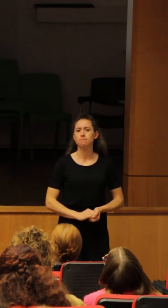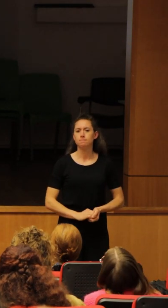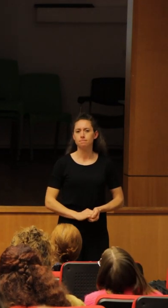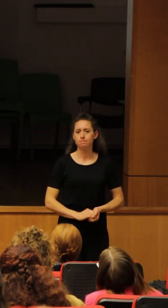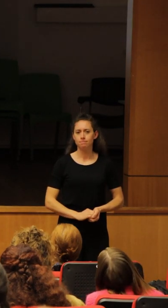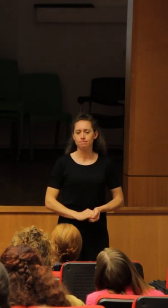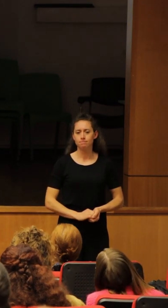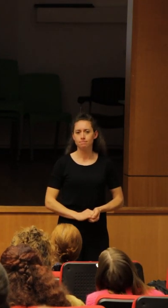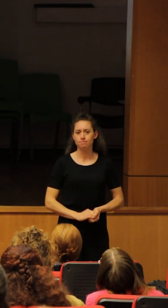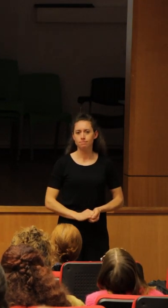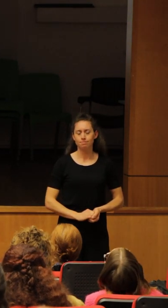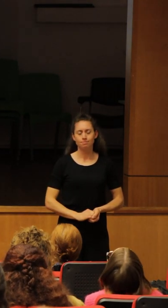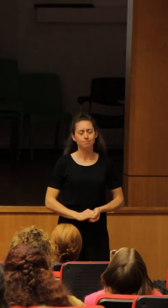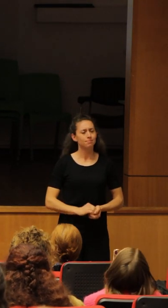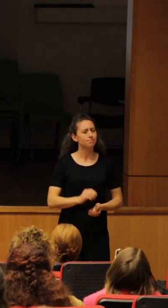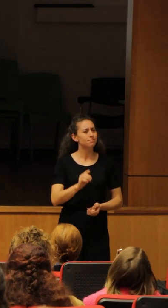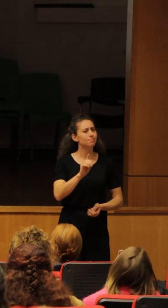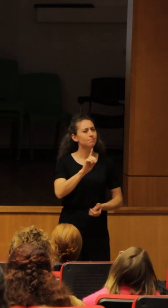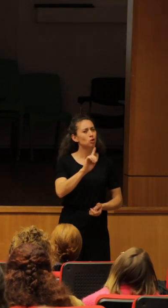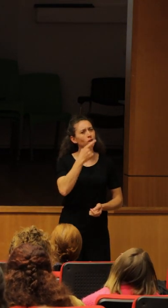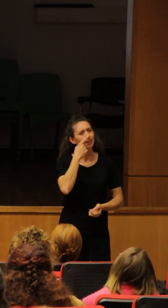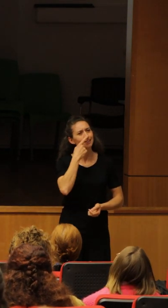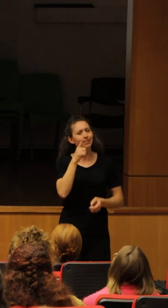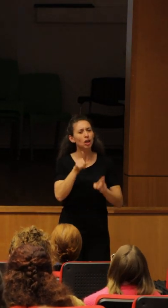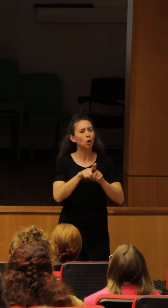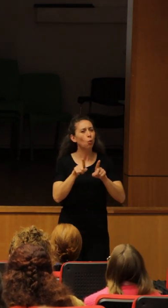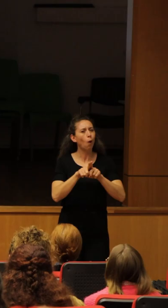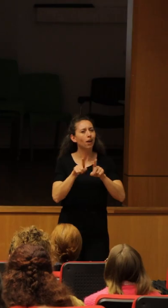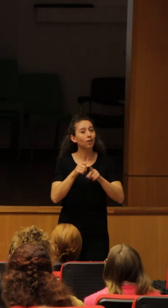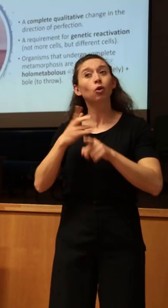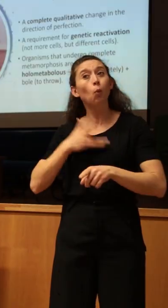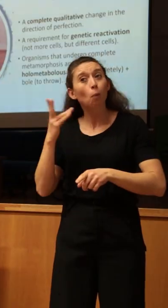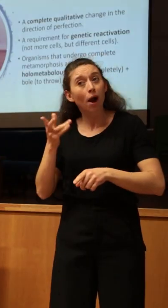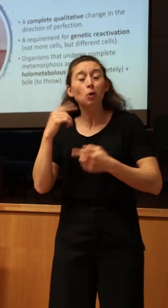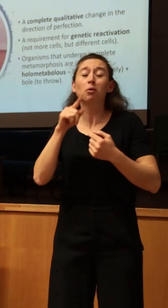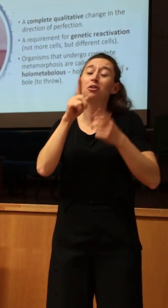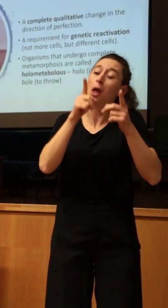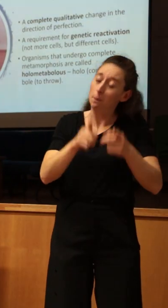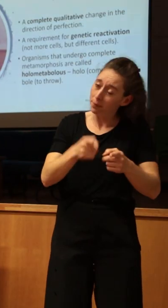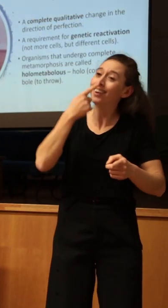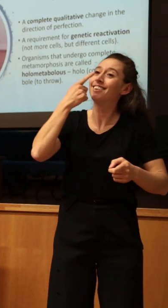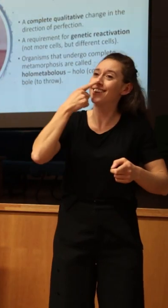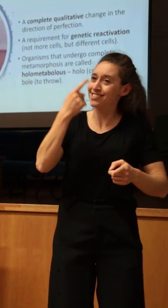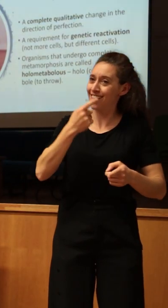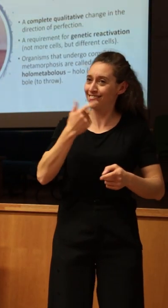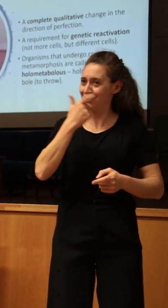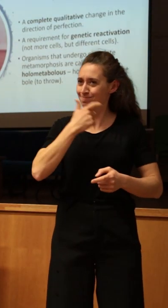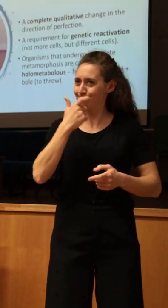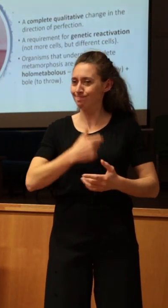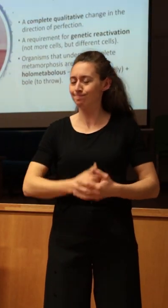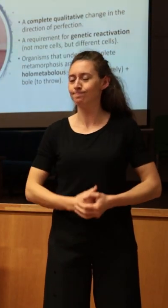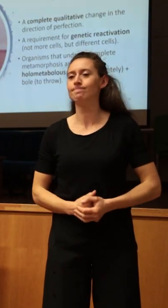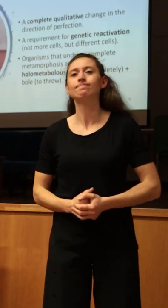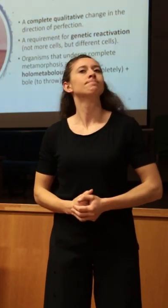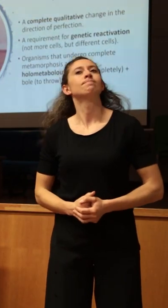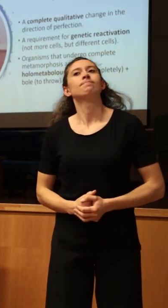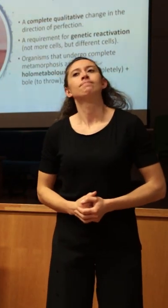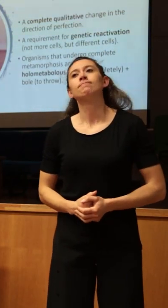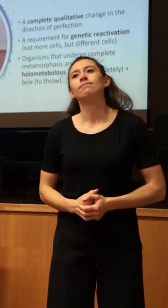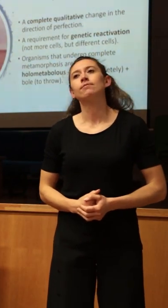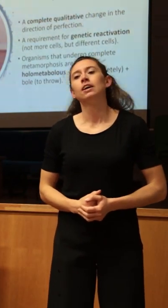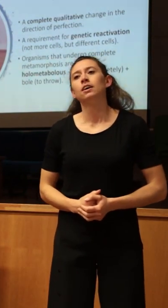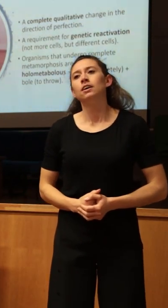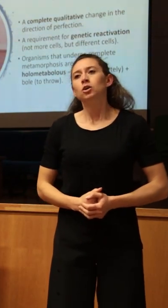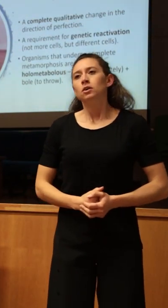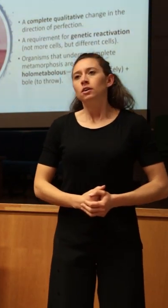humans, but they're still interesting. No son tan interesantes como los seres humanos, pero son interesantes. So, what is it the thing that you call that is